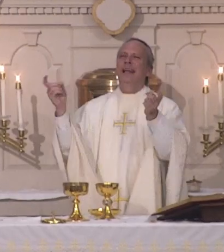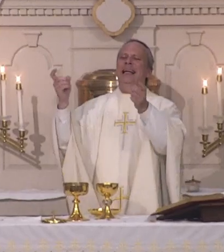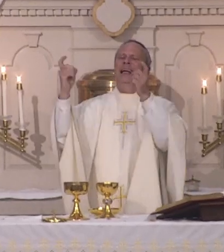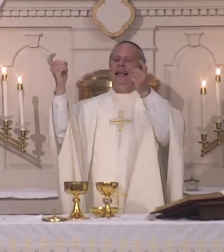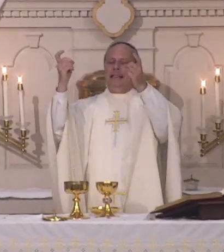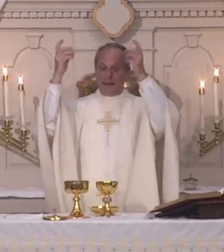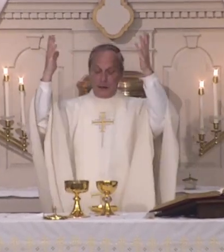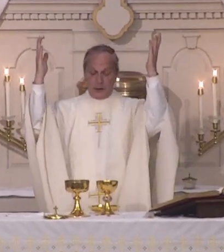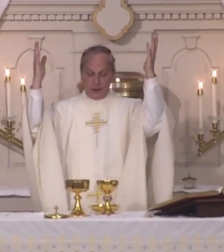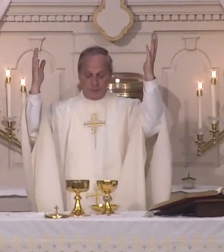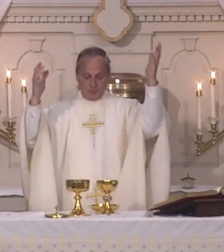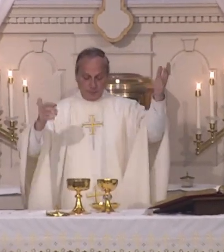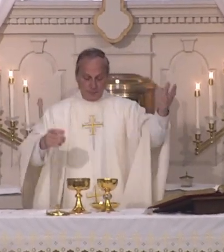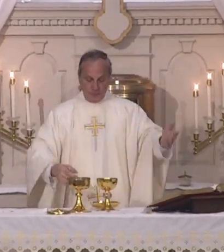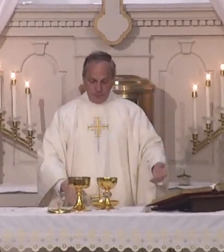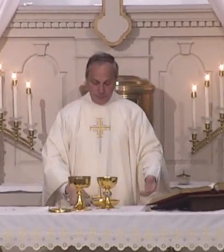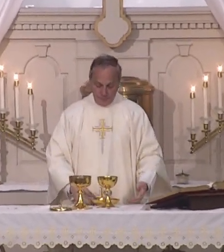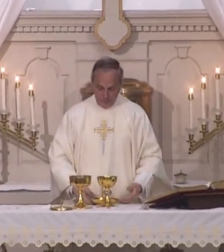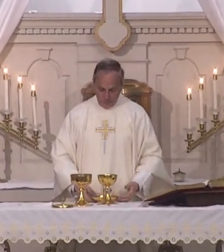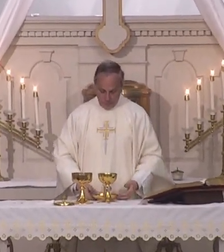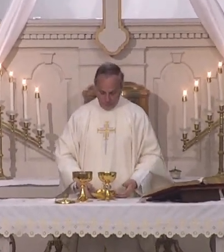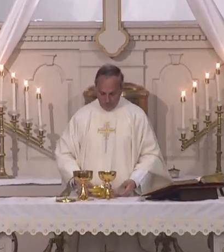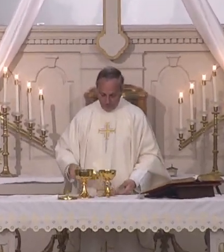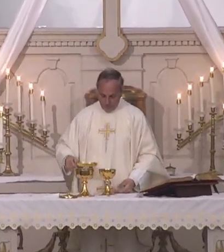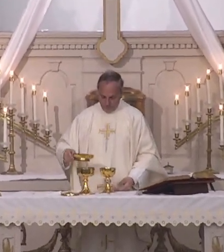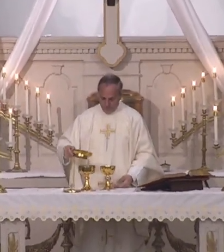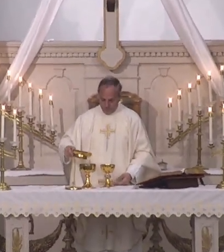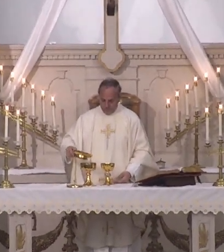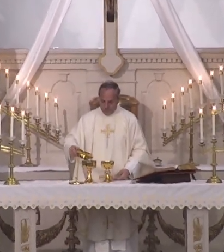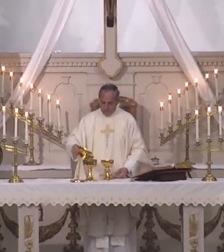Christ. Alleluia.